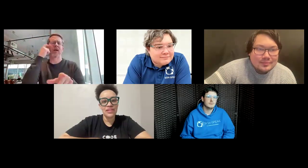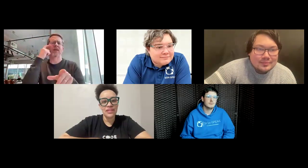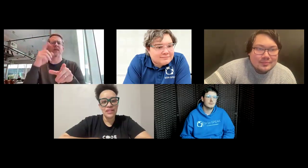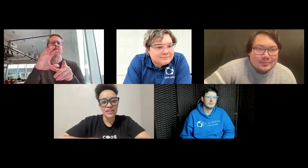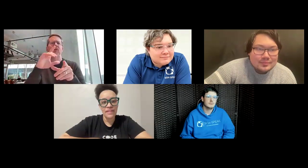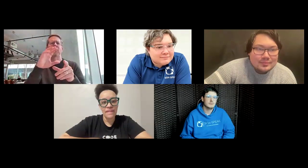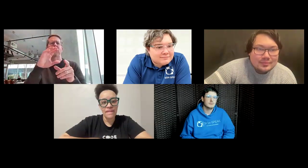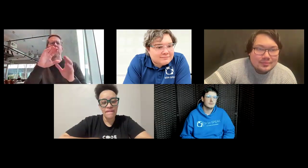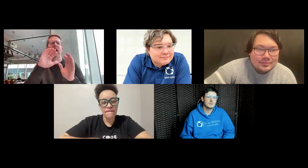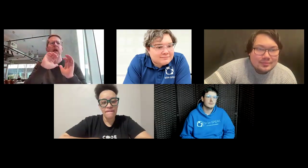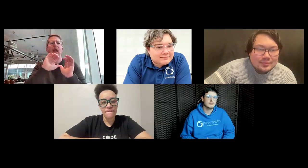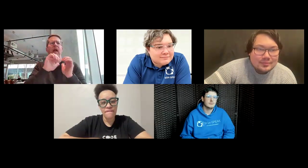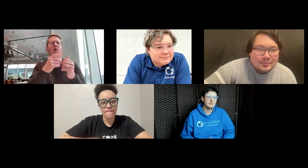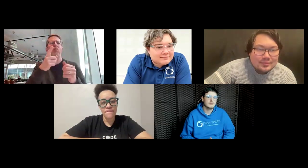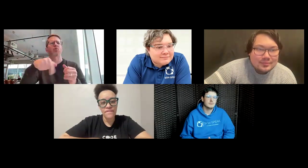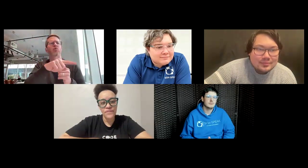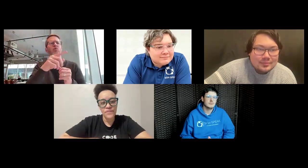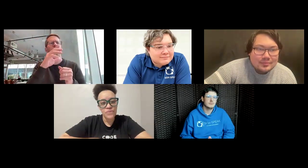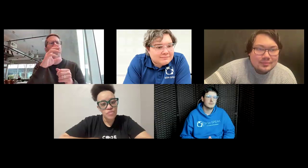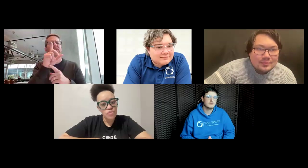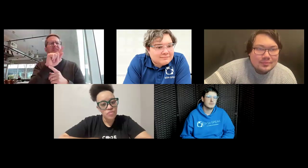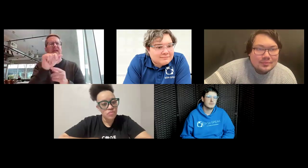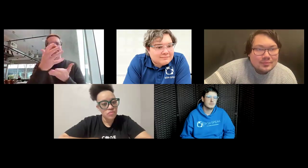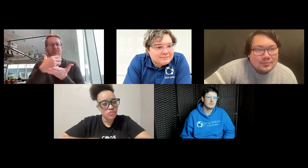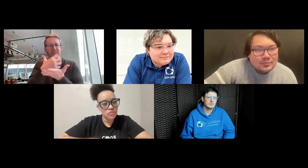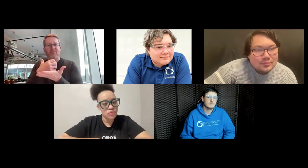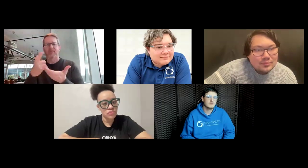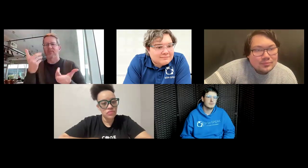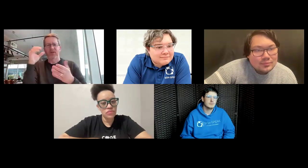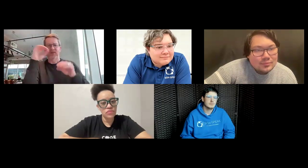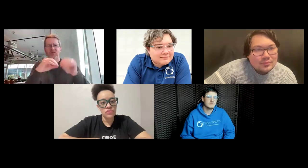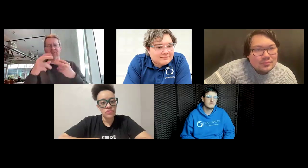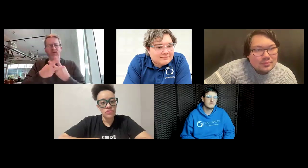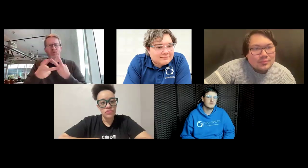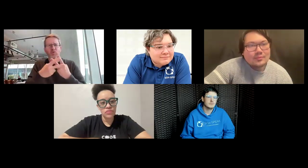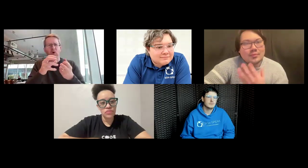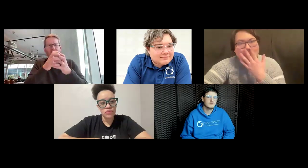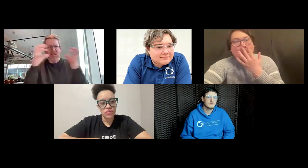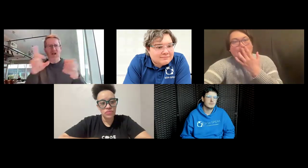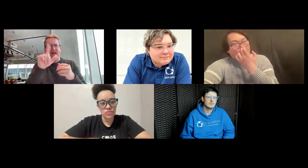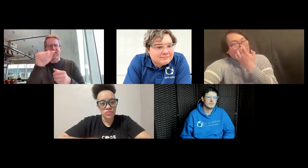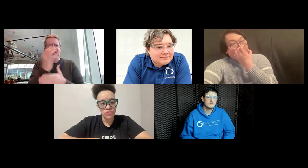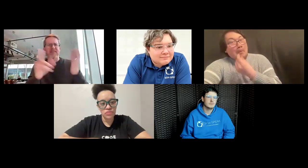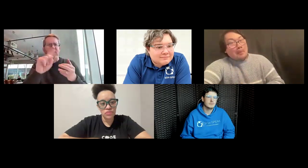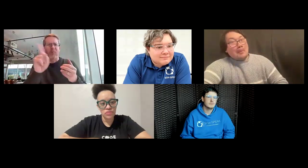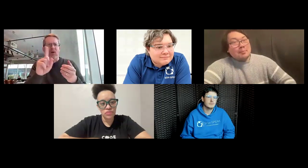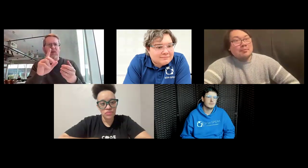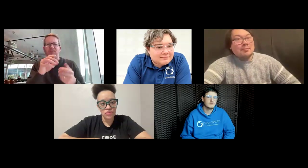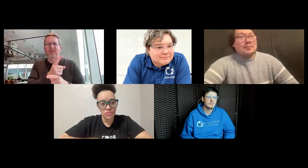general. With that in mind, actually, how do you do your data collection and where are you? I mean, you're storing a lot